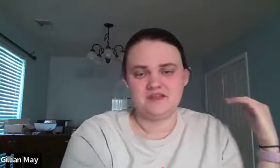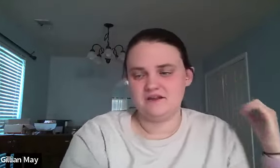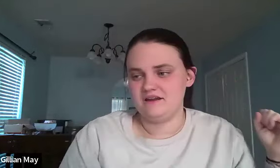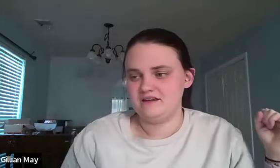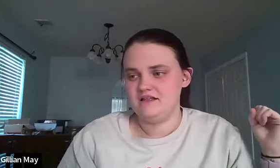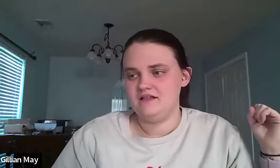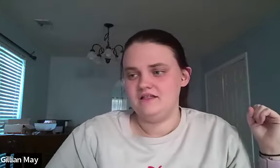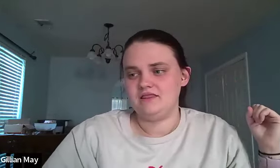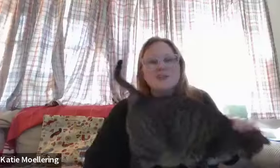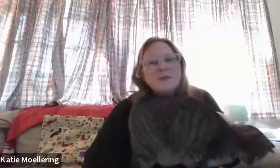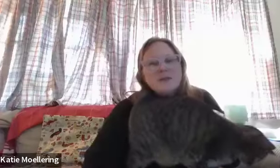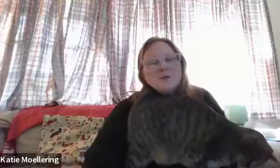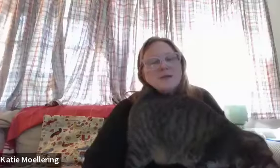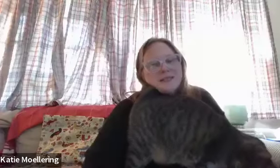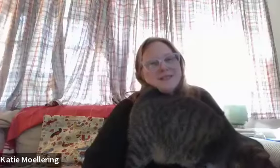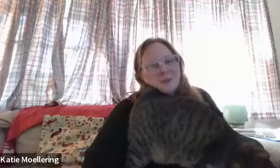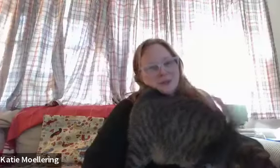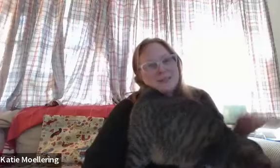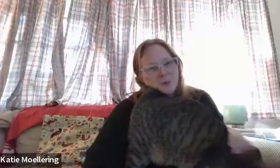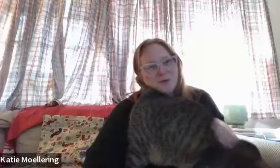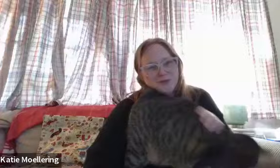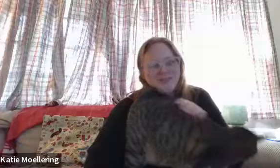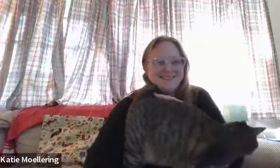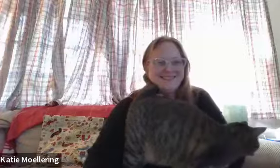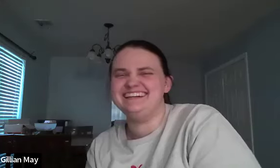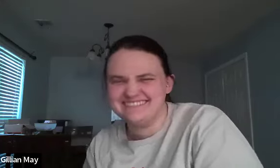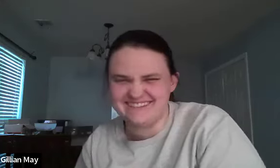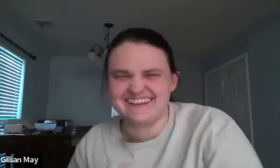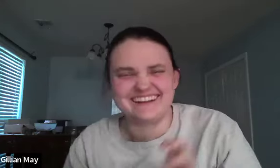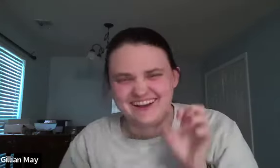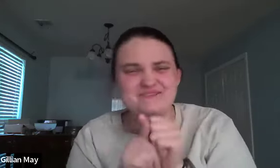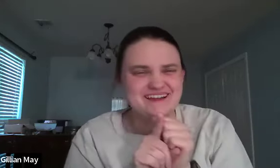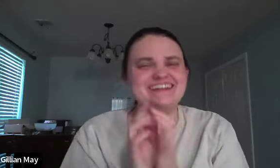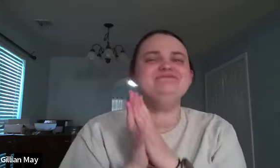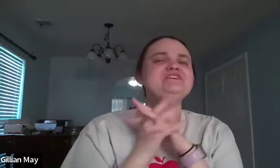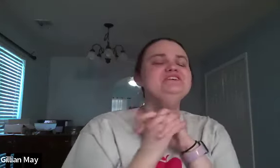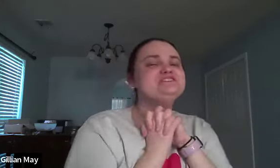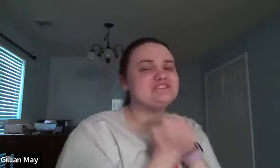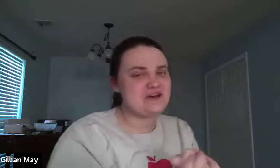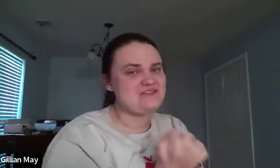All right. Now show them how you really do it at school. I knew you were going to call me on it. So